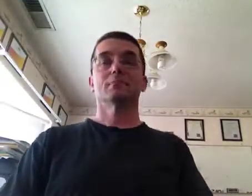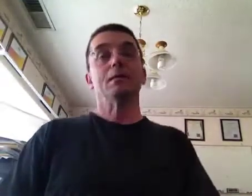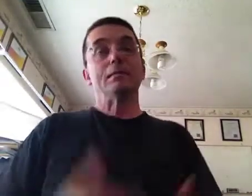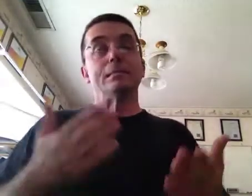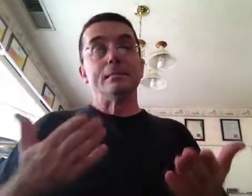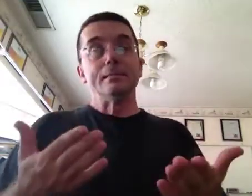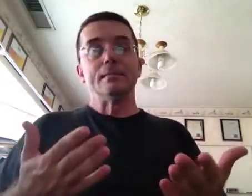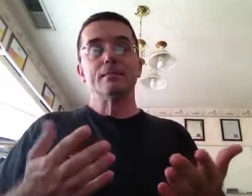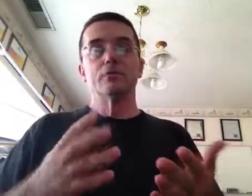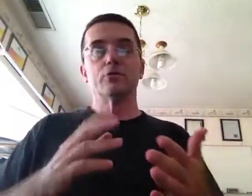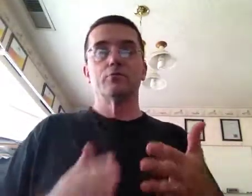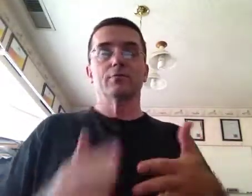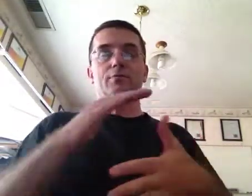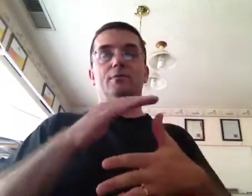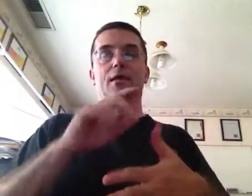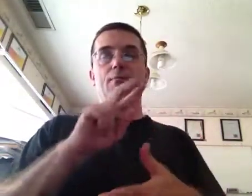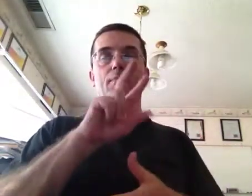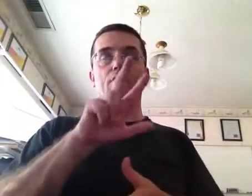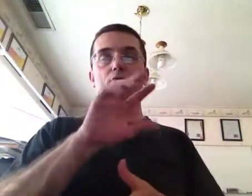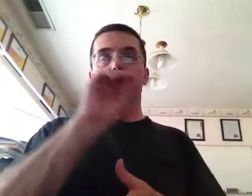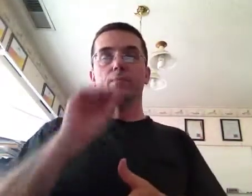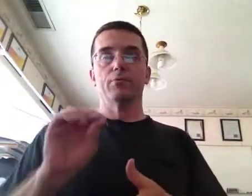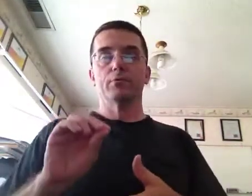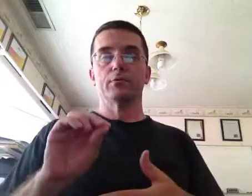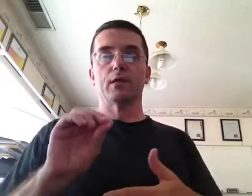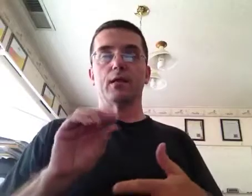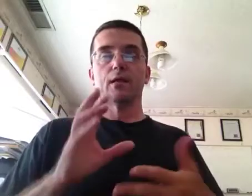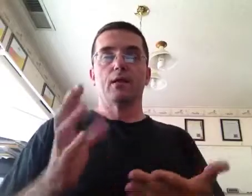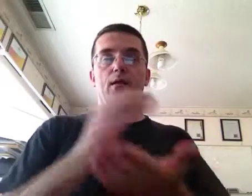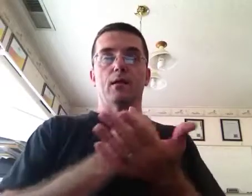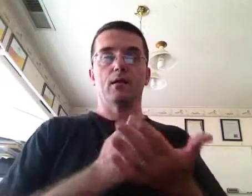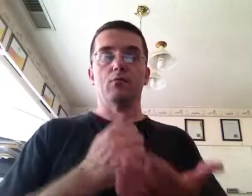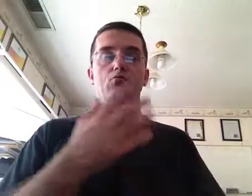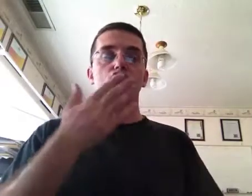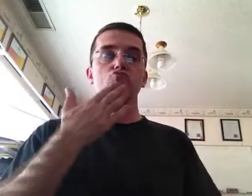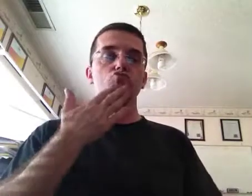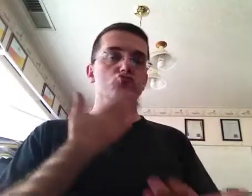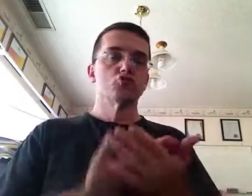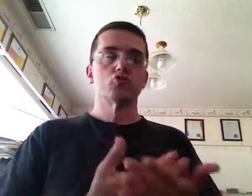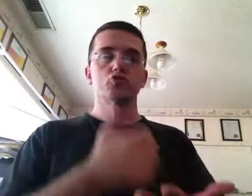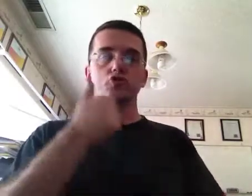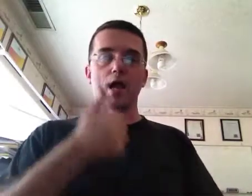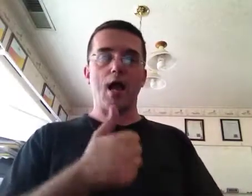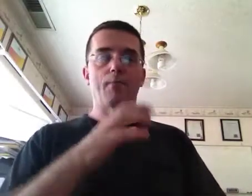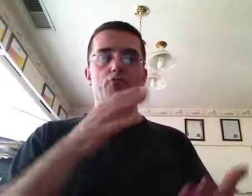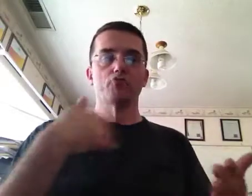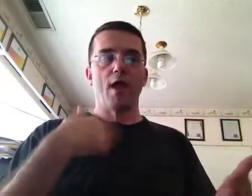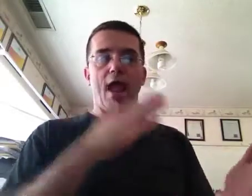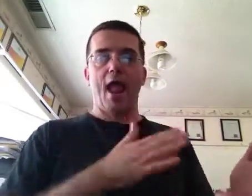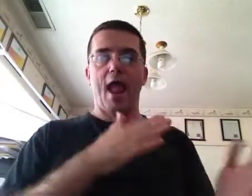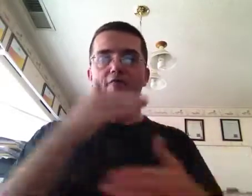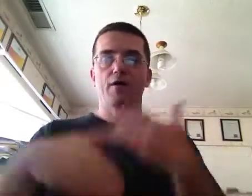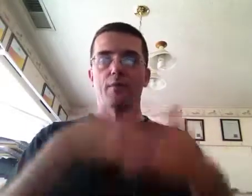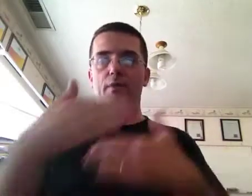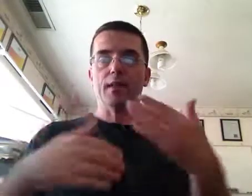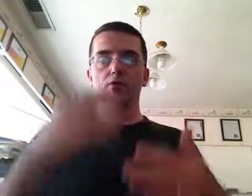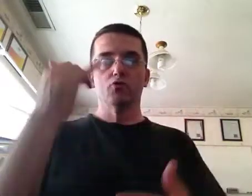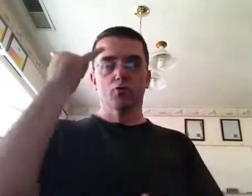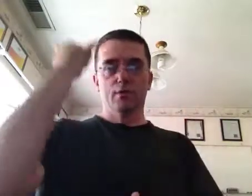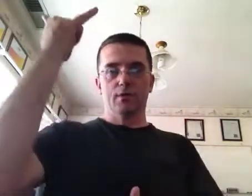in the top about 3% of Americans on income. You're doing great. You're killing it. You have a plan. You're articulate. You're intelligent. You're confident.